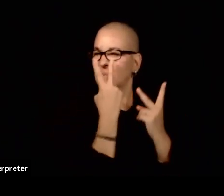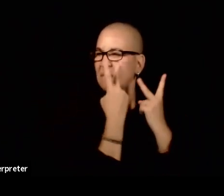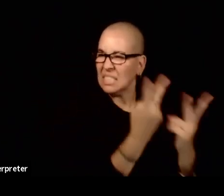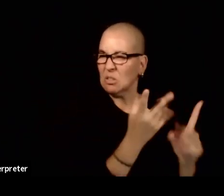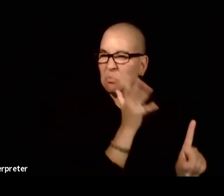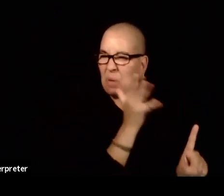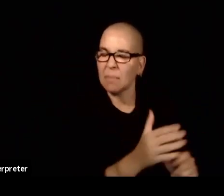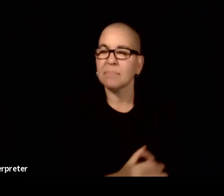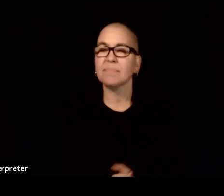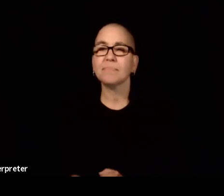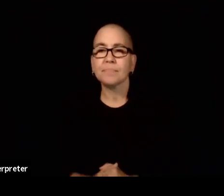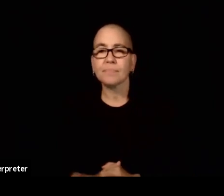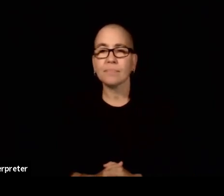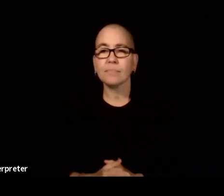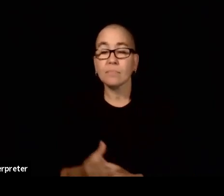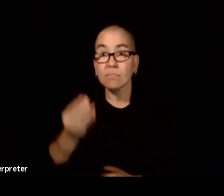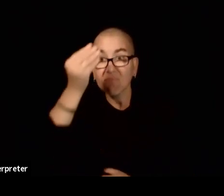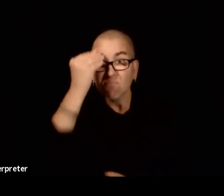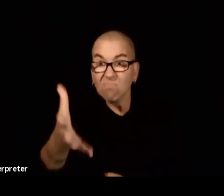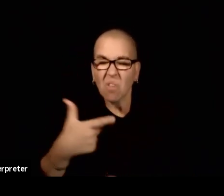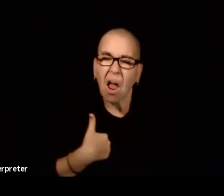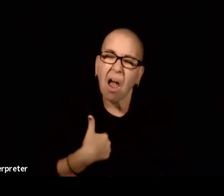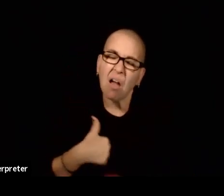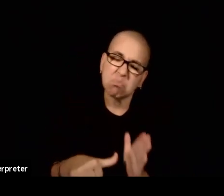of my experience with Alina Health.